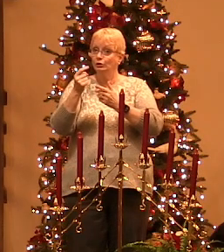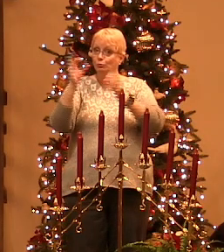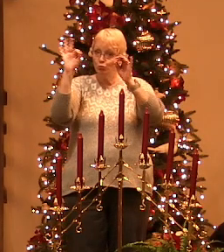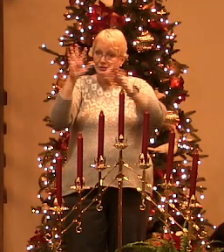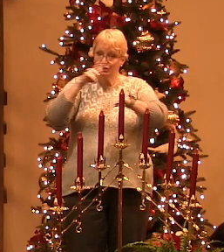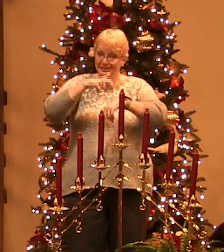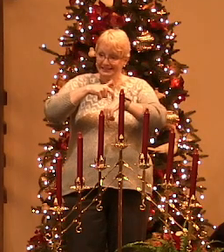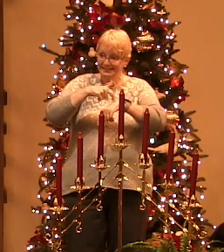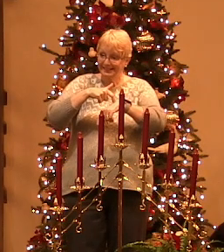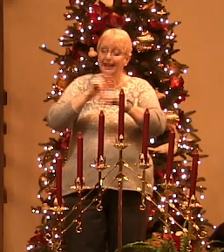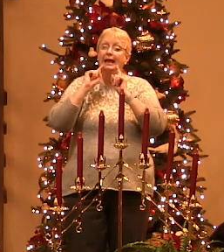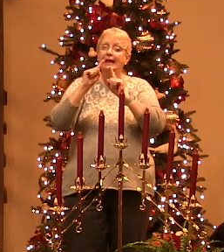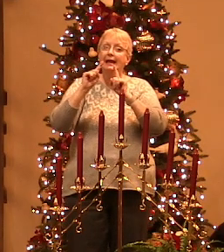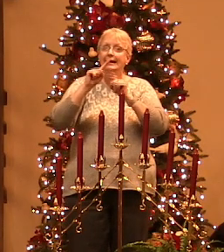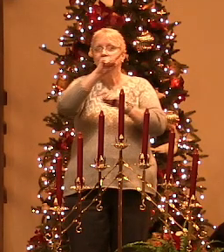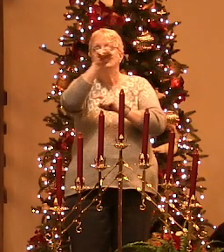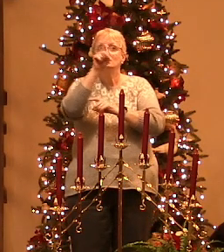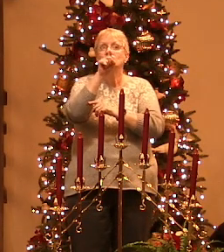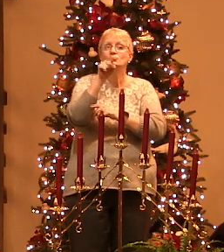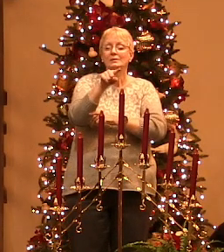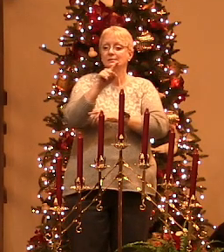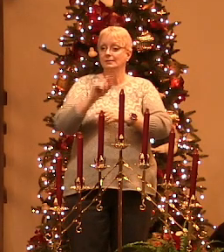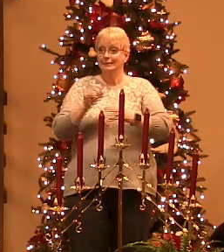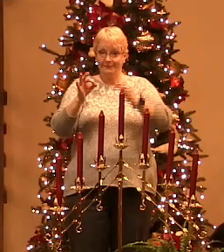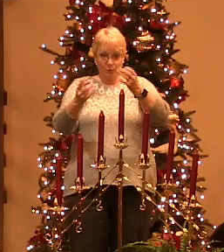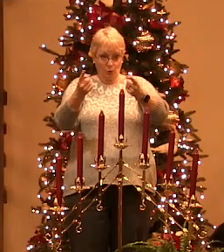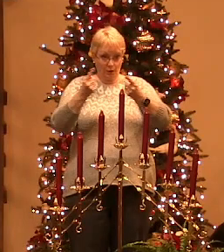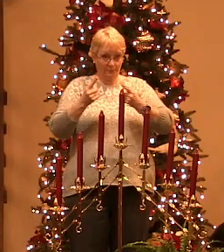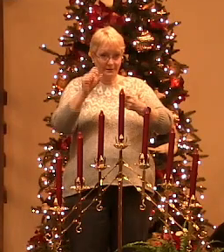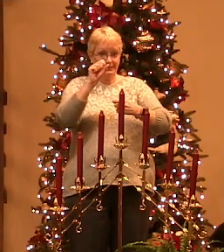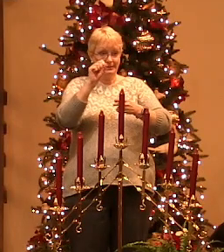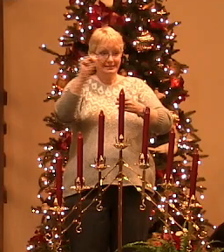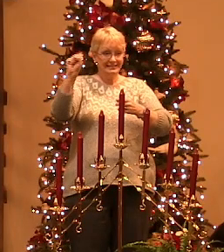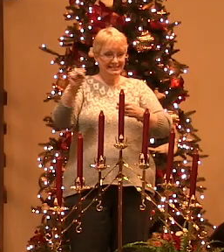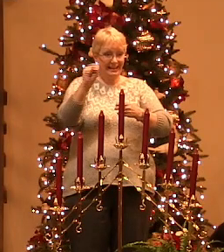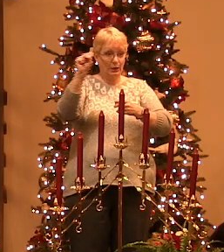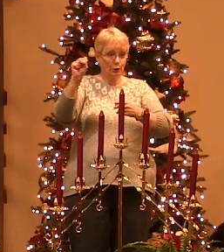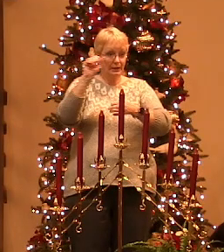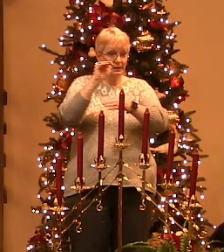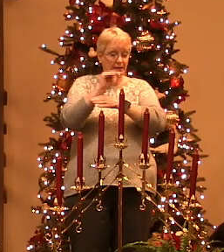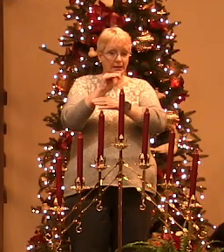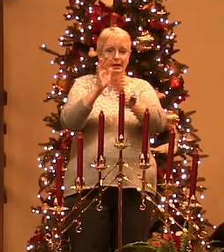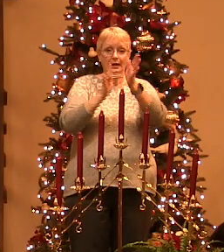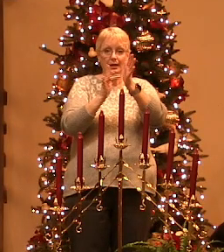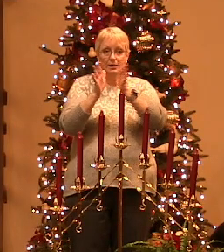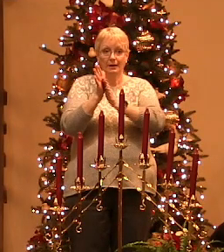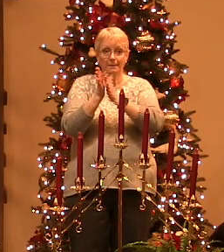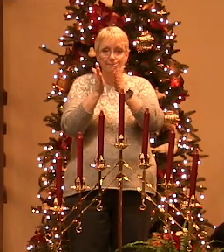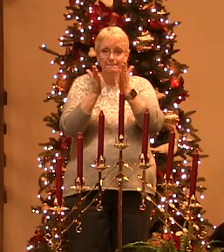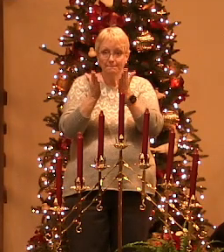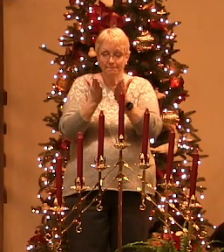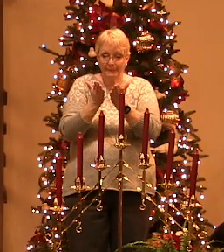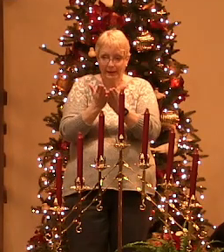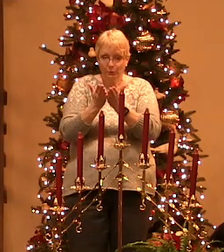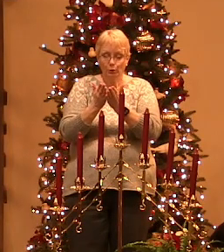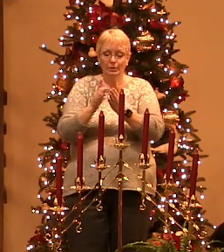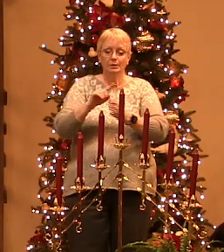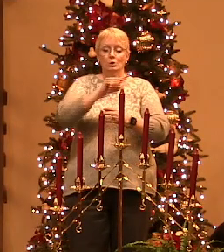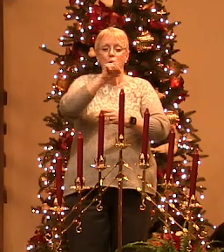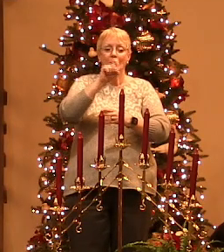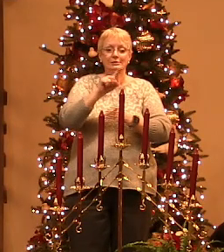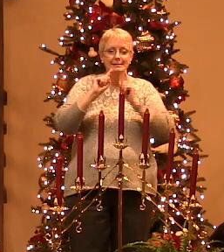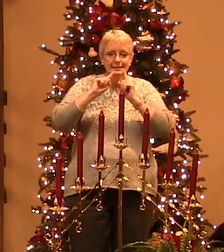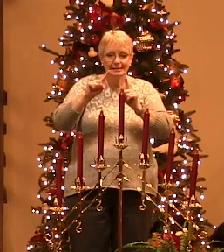time, do some Q&A. So if you want to come out for something different, it's going to be Bible questions and answers at